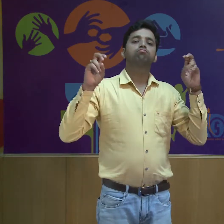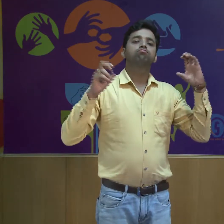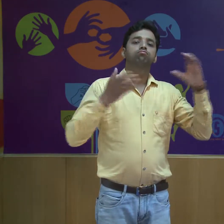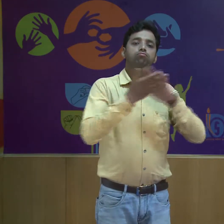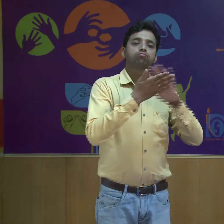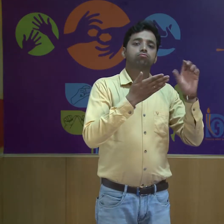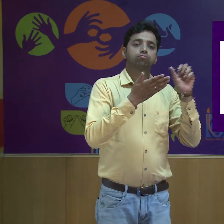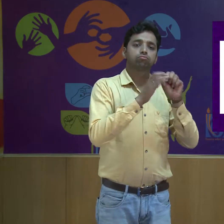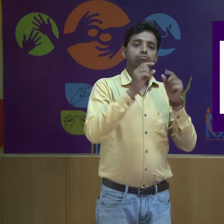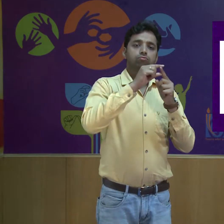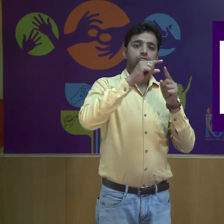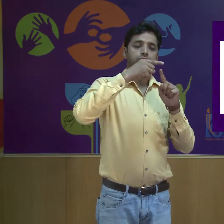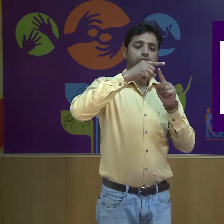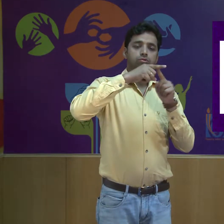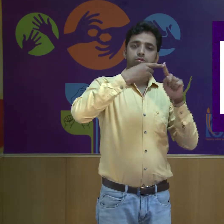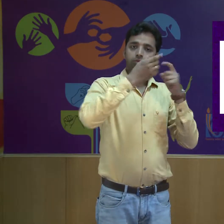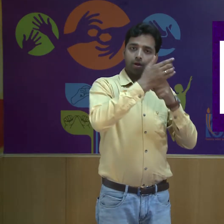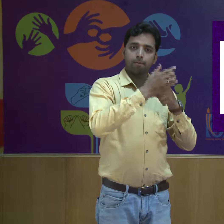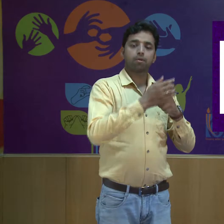called Indian Social Structure.